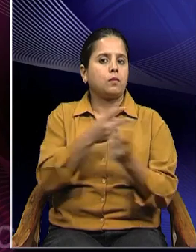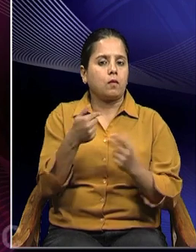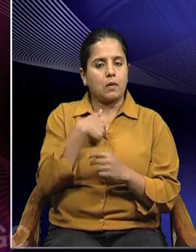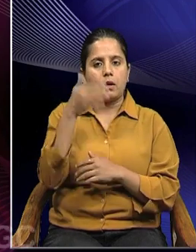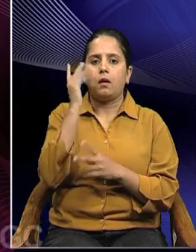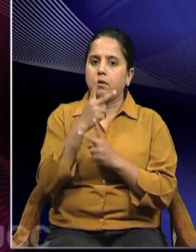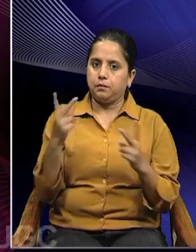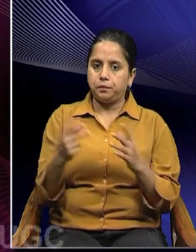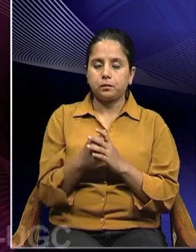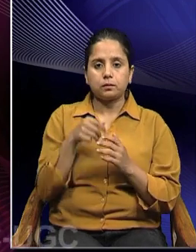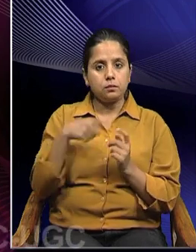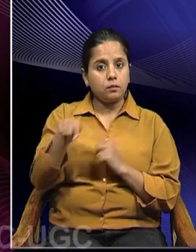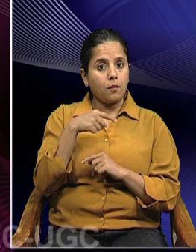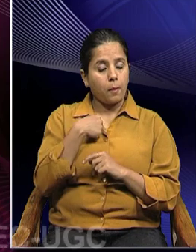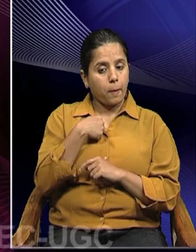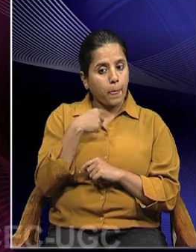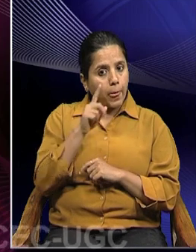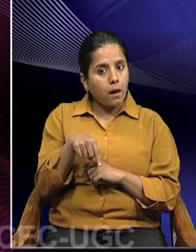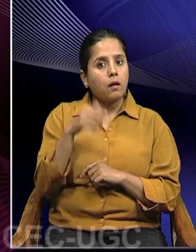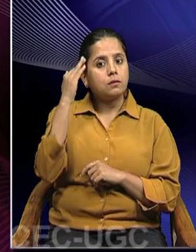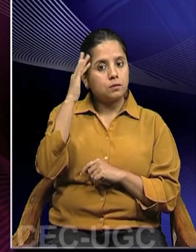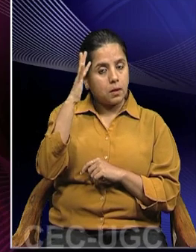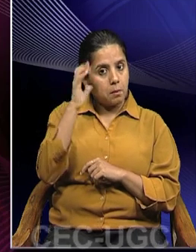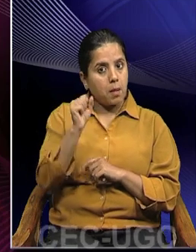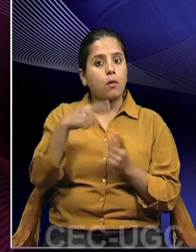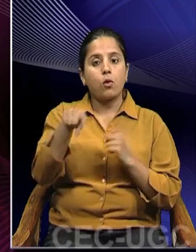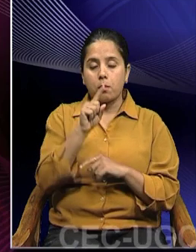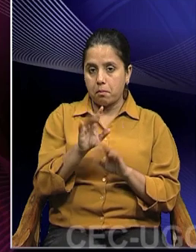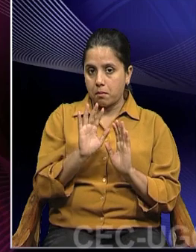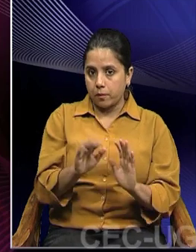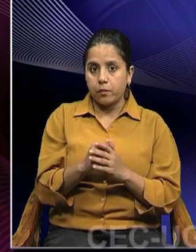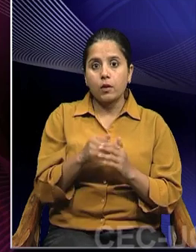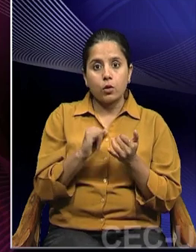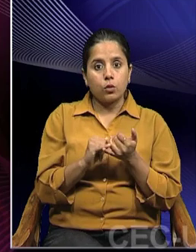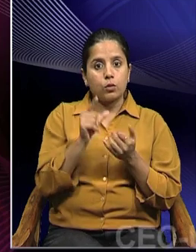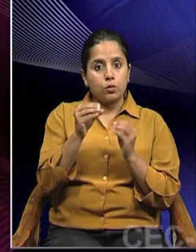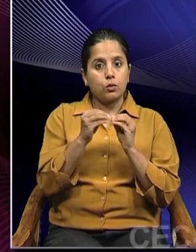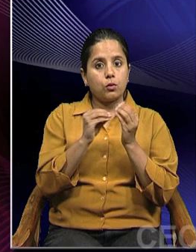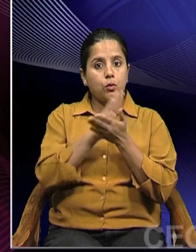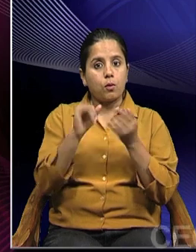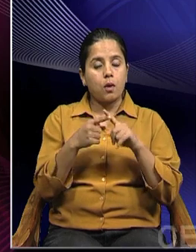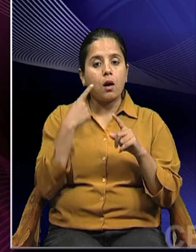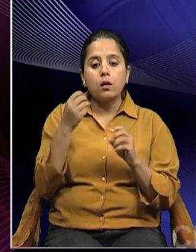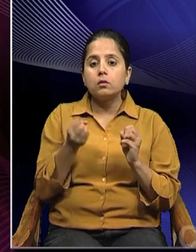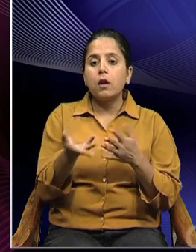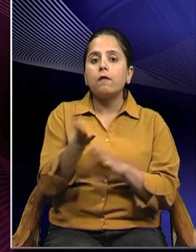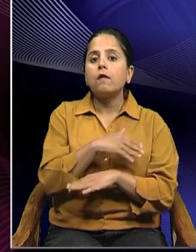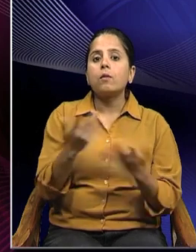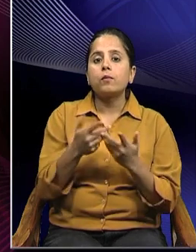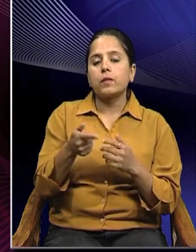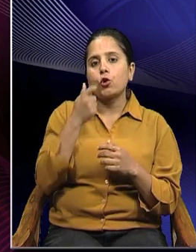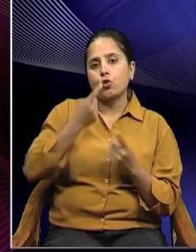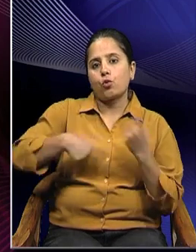mine. So, it should, we have to note it here, my dear learners, that Subhashitani basically originated from the